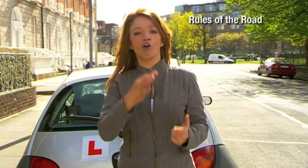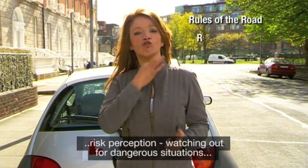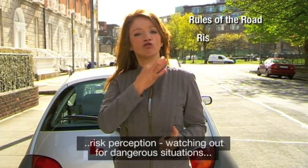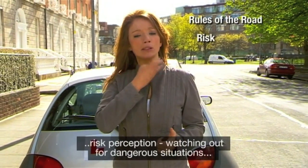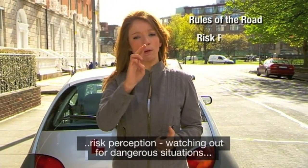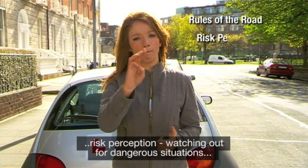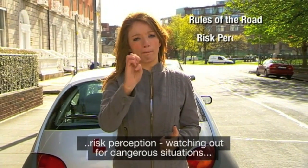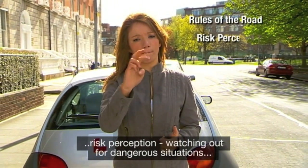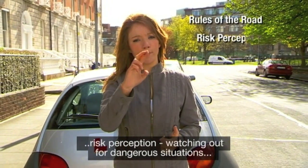Risk perception,